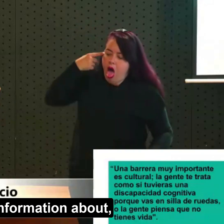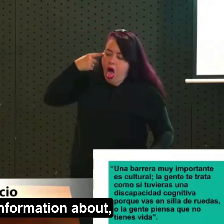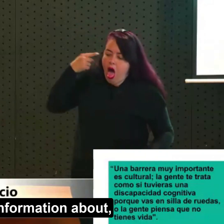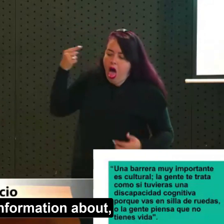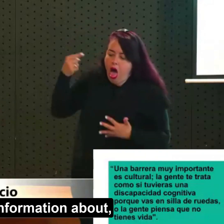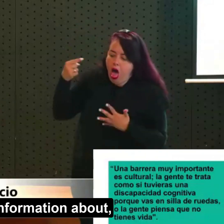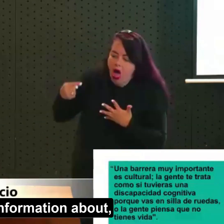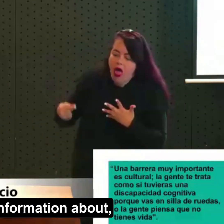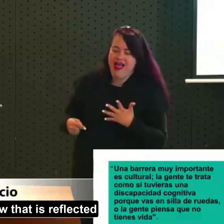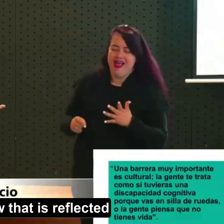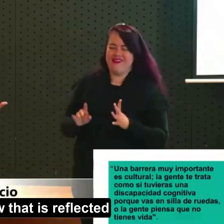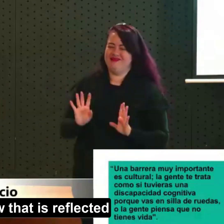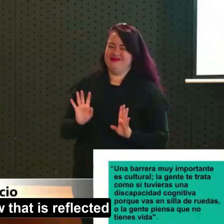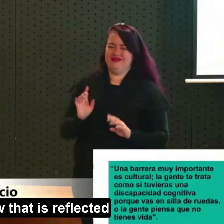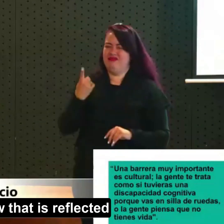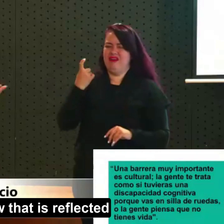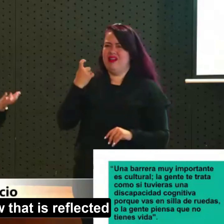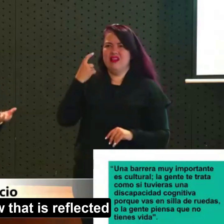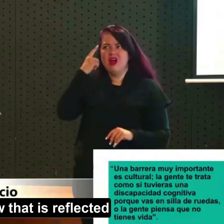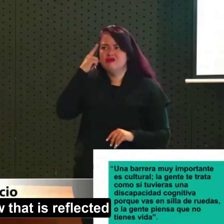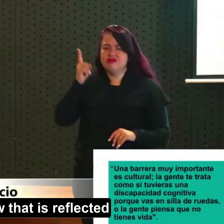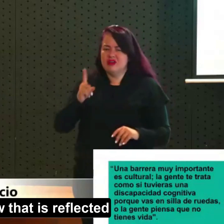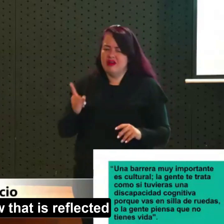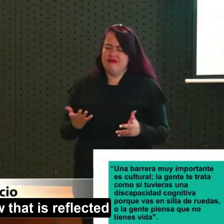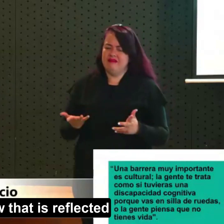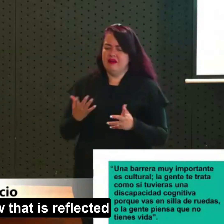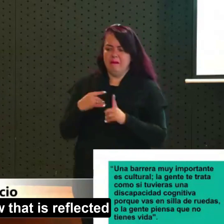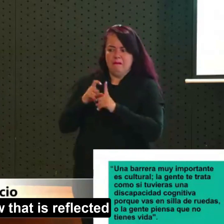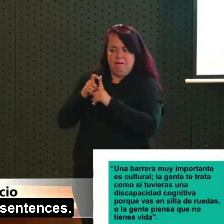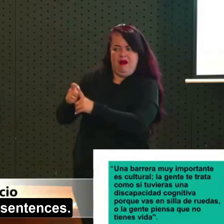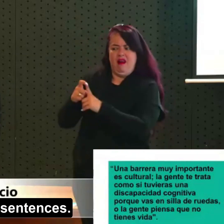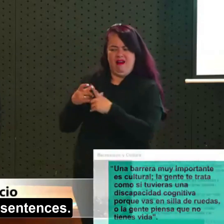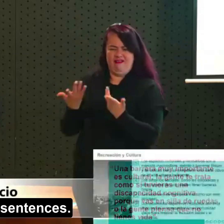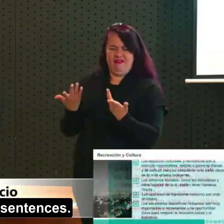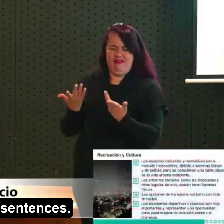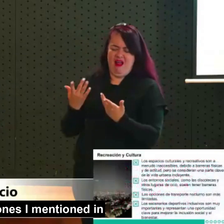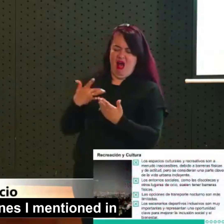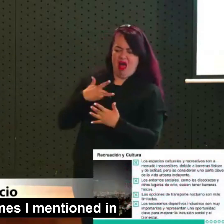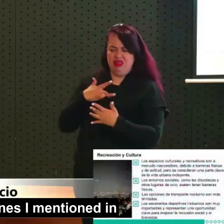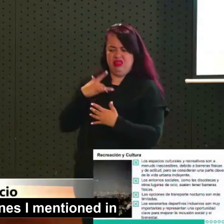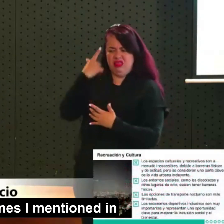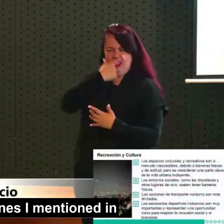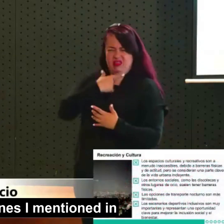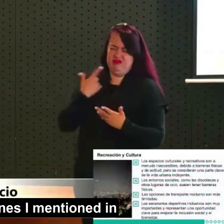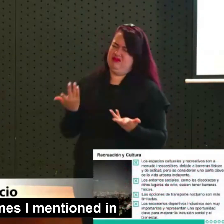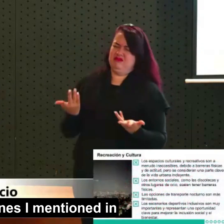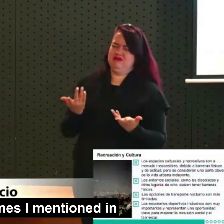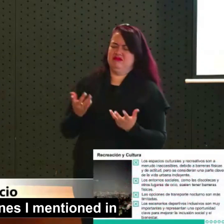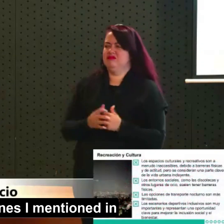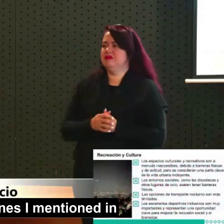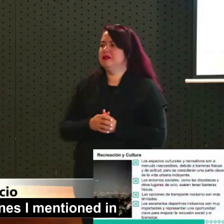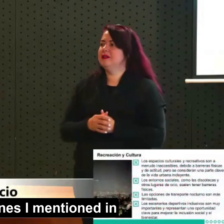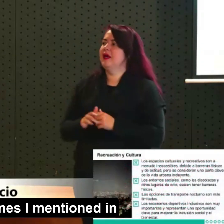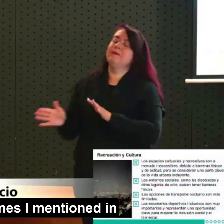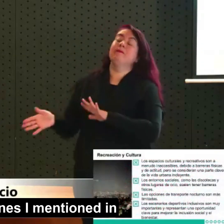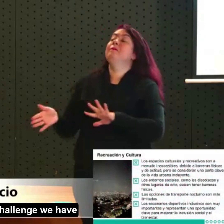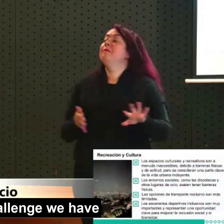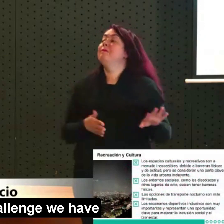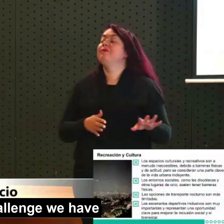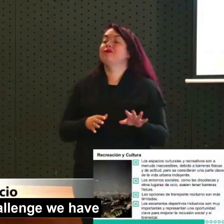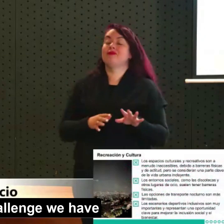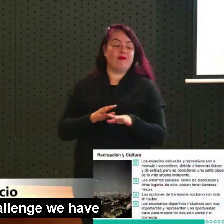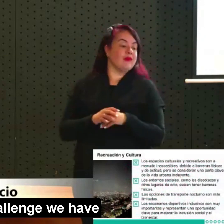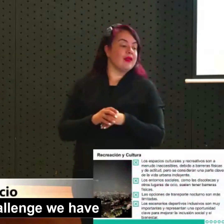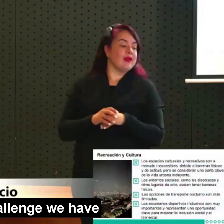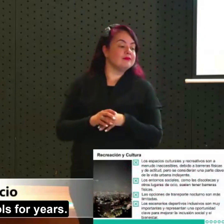provide information about, and that is reflected by sentences like the ones I mentioned. In